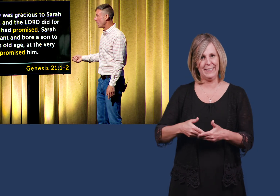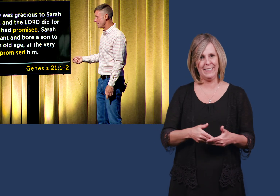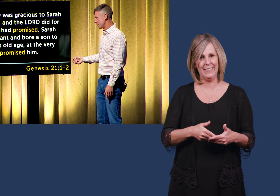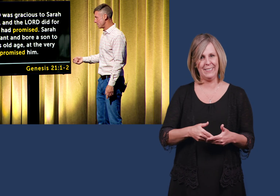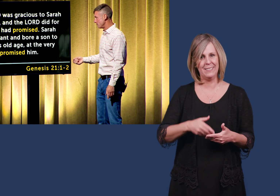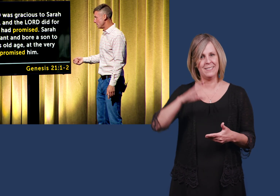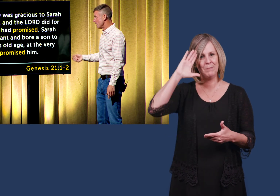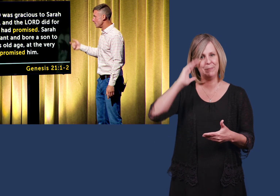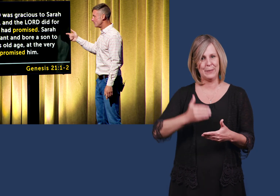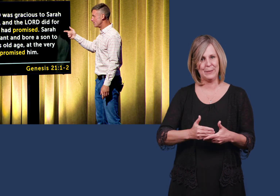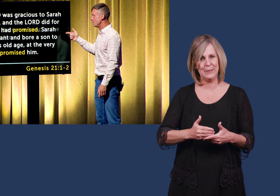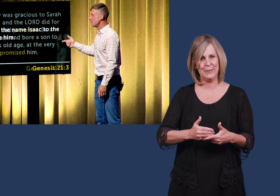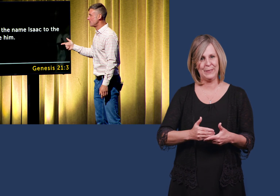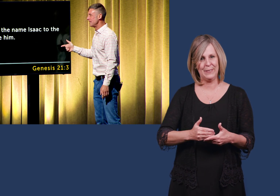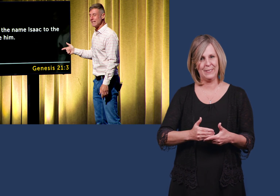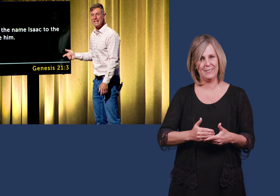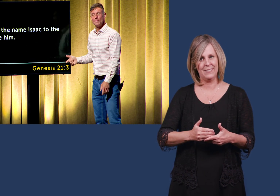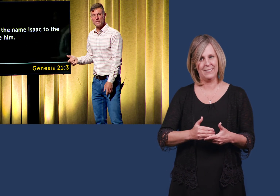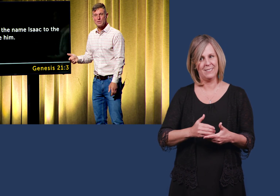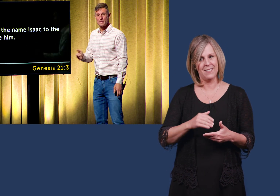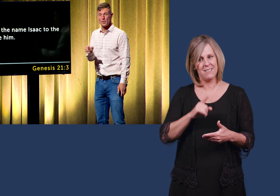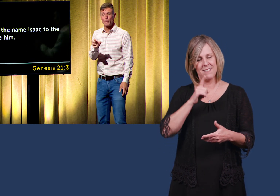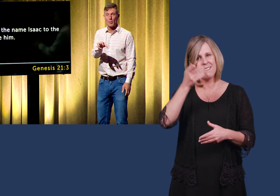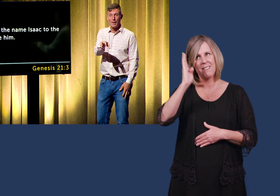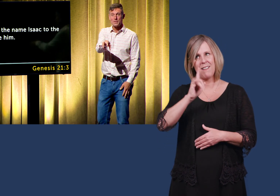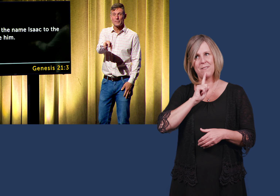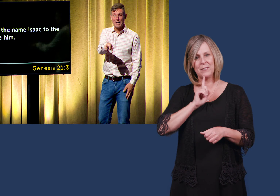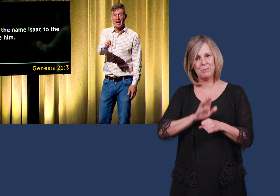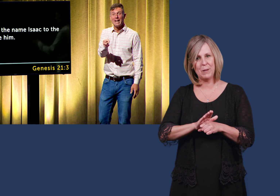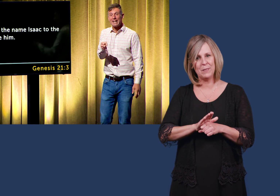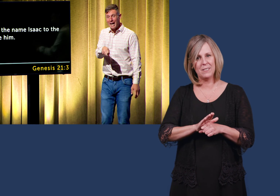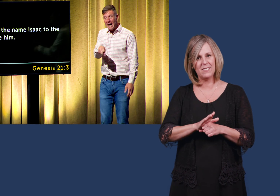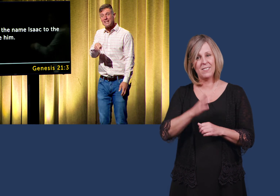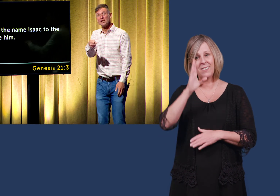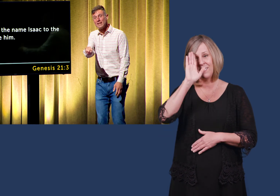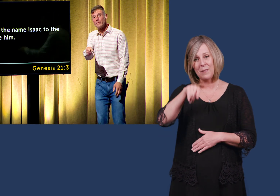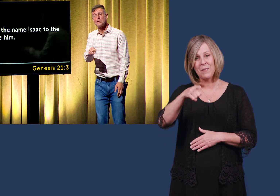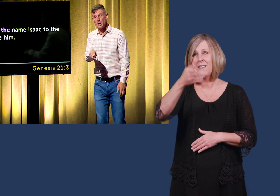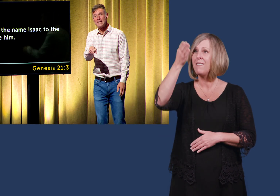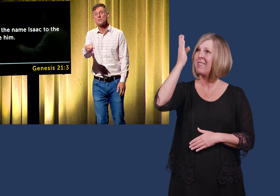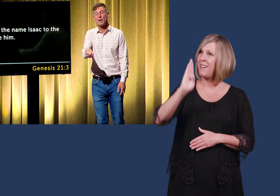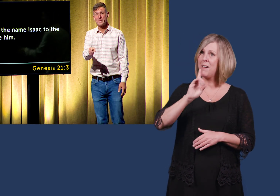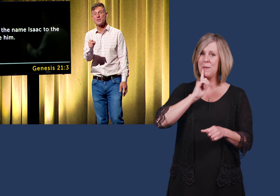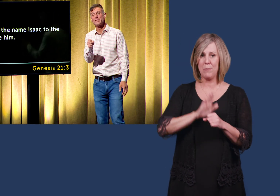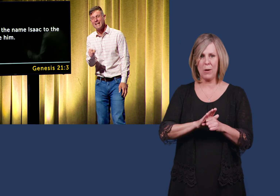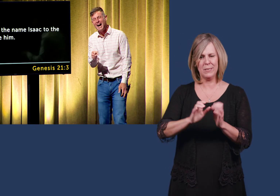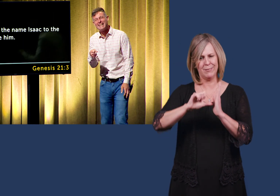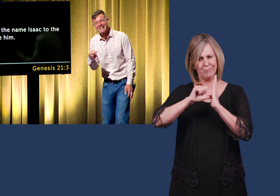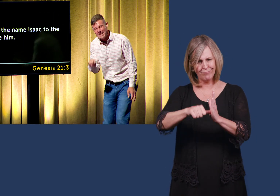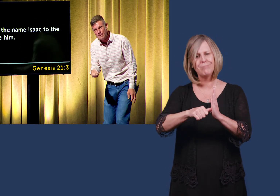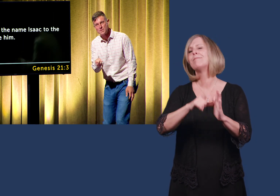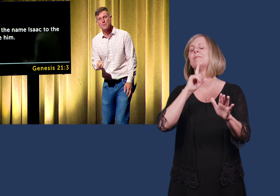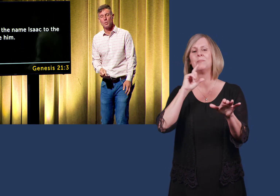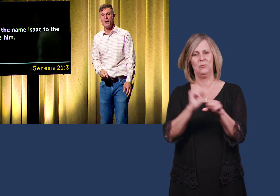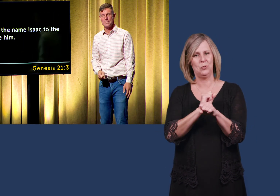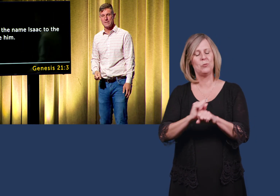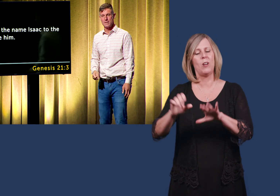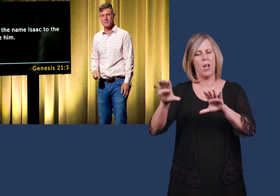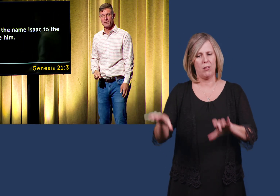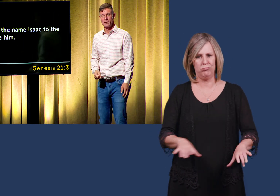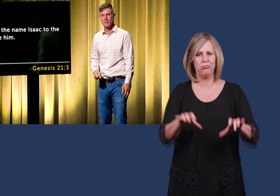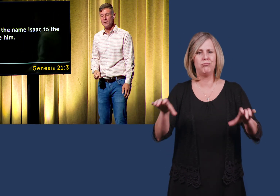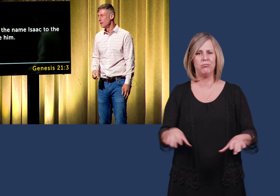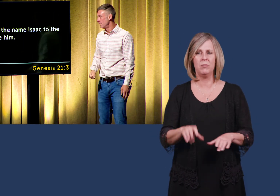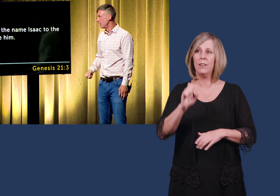had promised him. So do you see that the emphasis is on the promise of God? God delivers on his promises. God keeps his